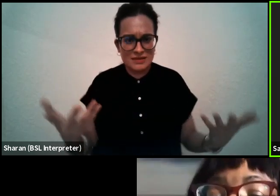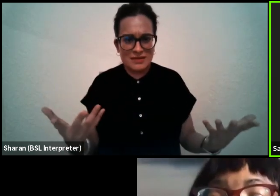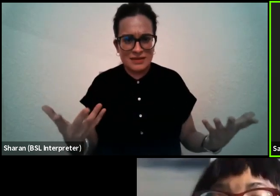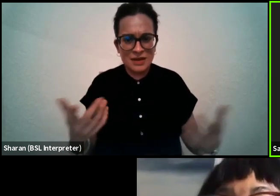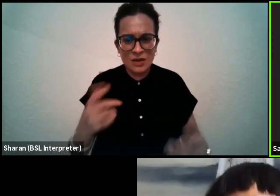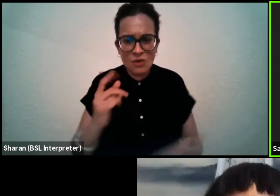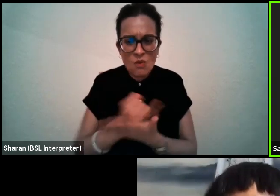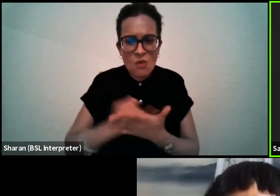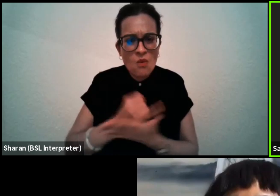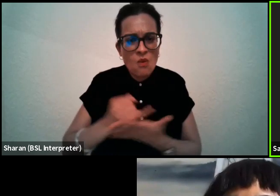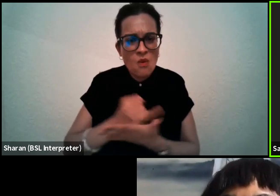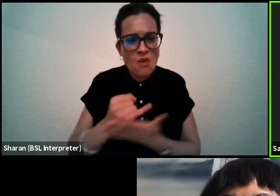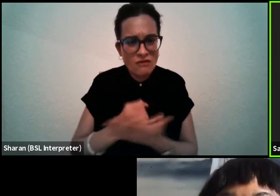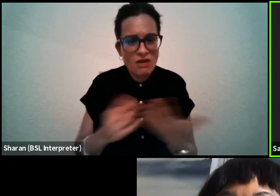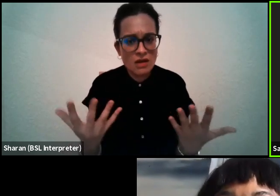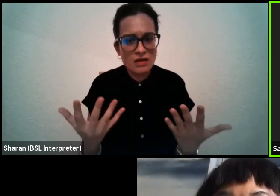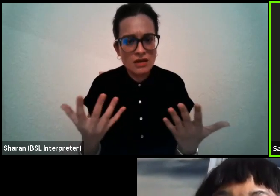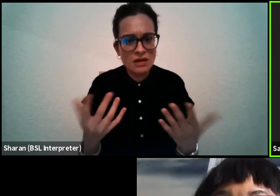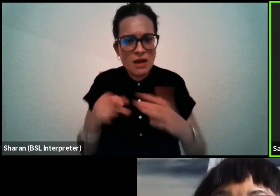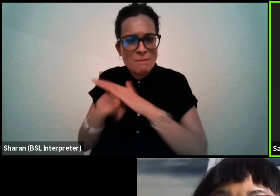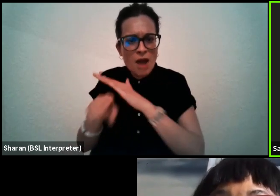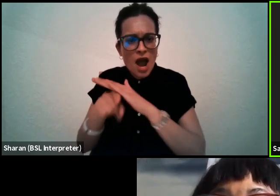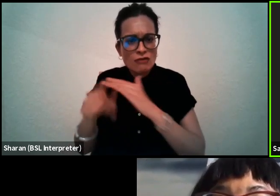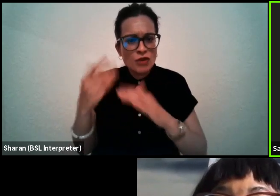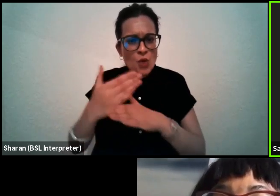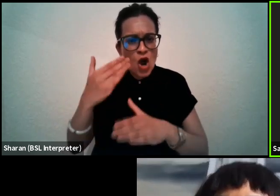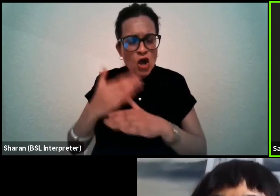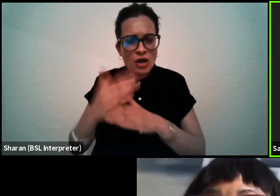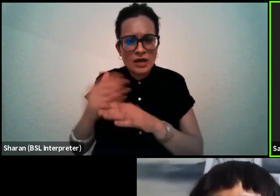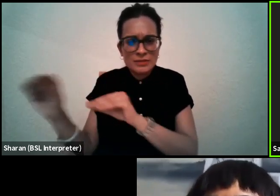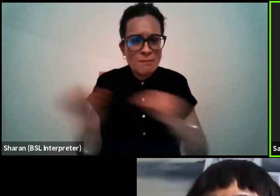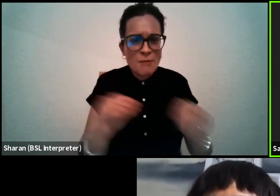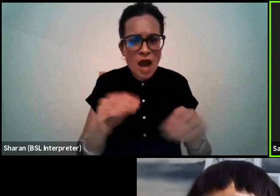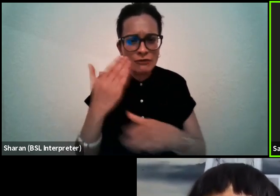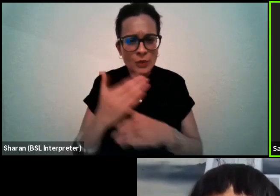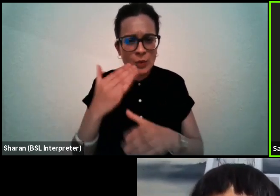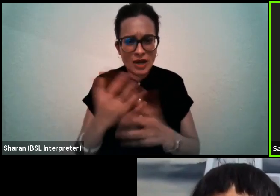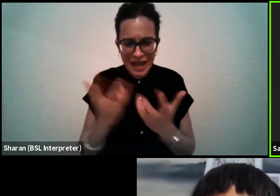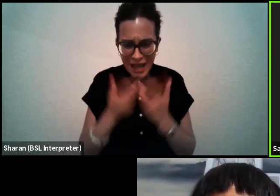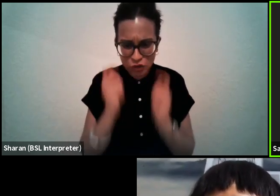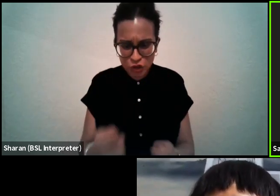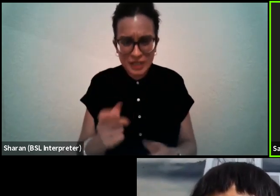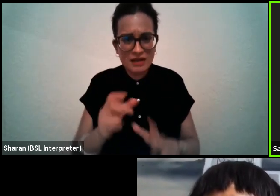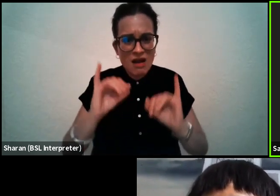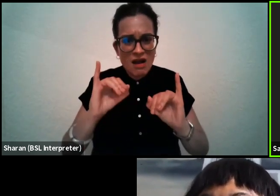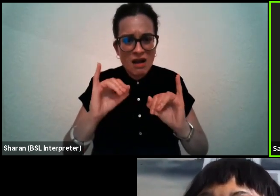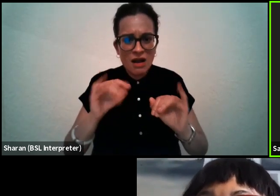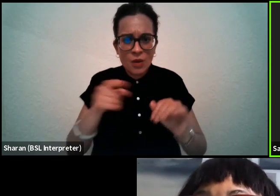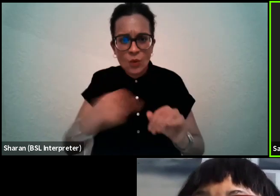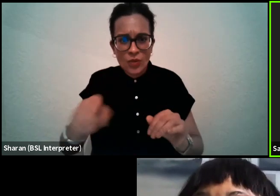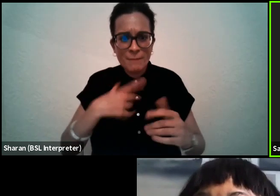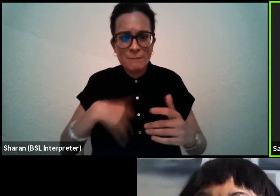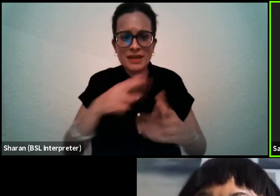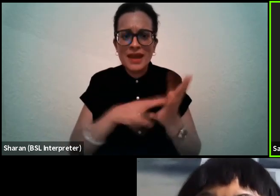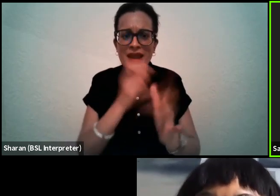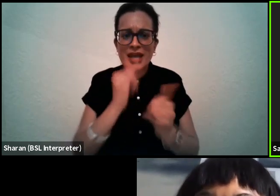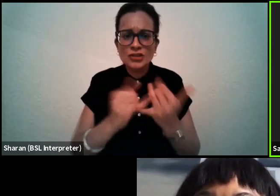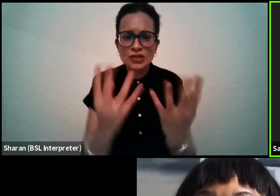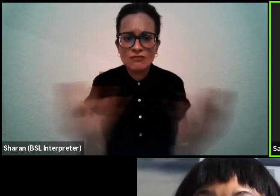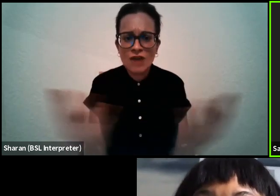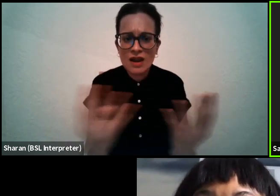awful, the way migrant workers are being treated by this government, who we're relying on during this pandemic. Thanks also, Wayman, for